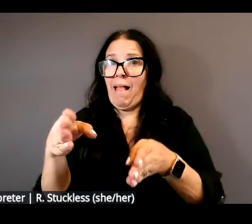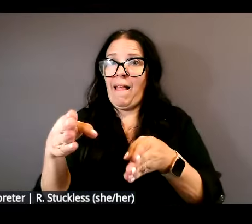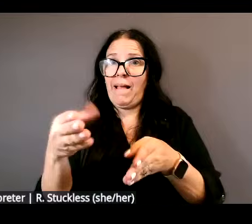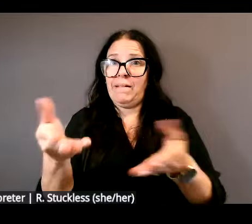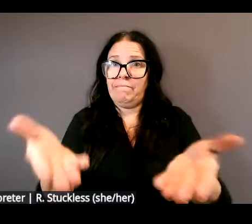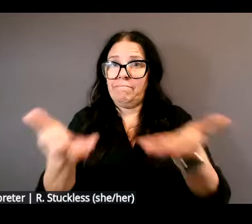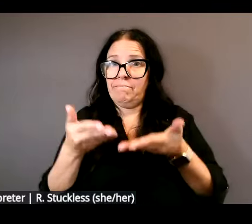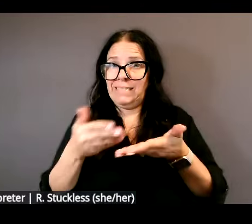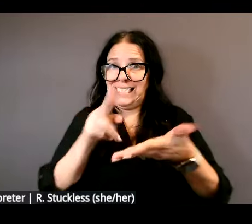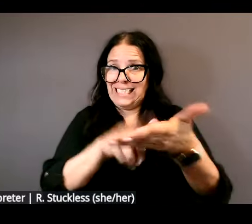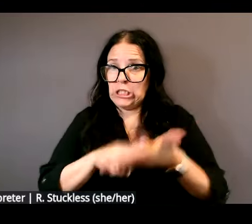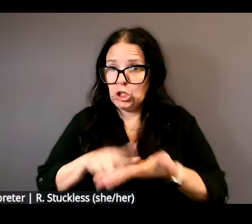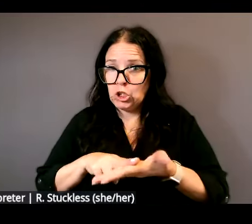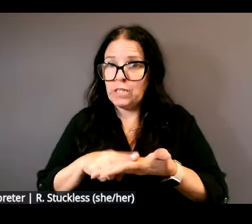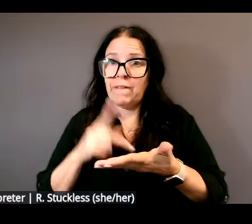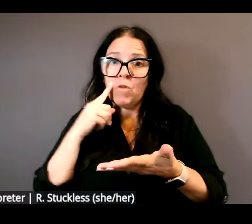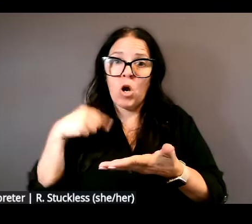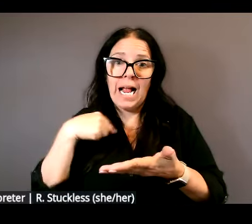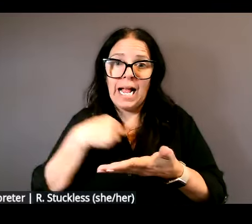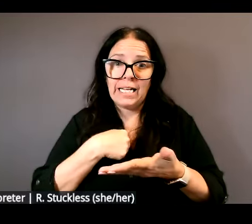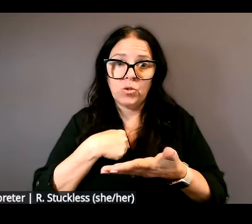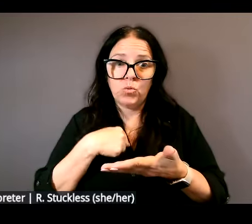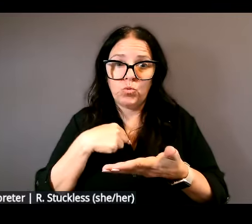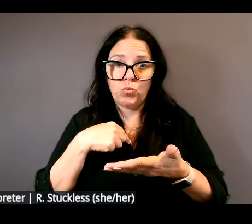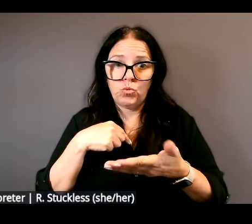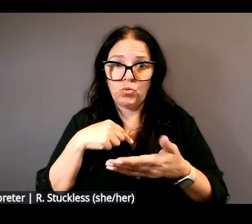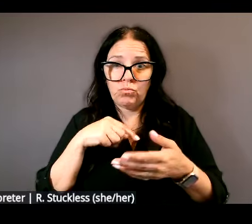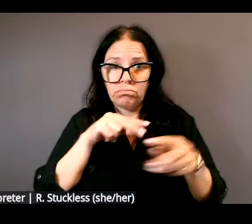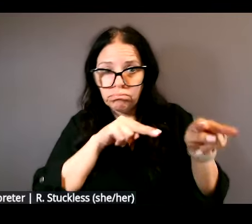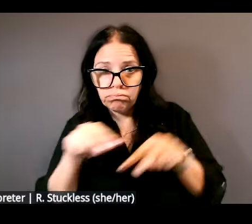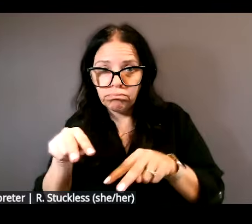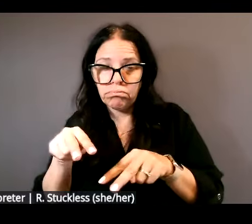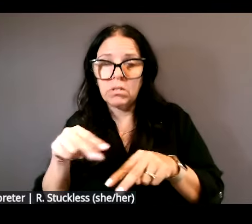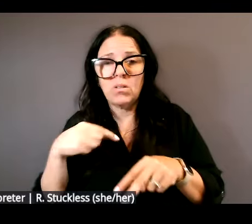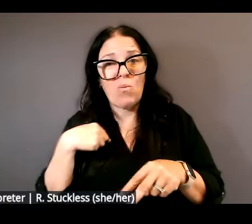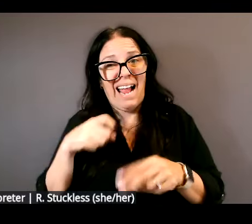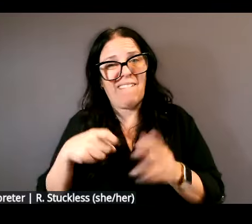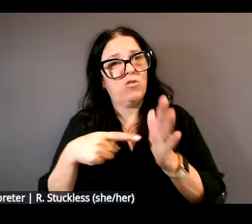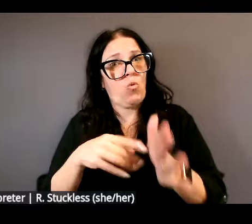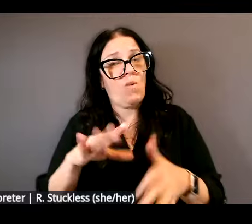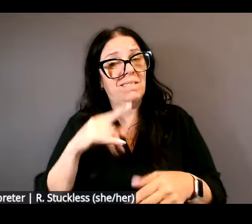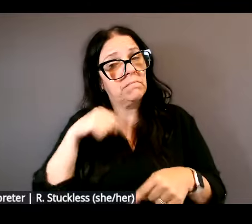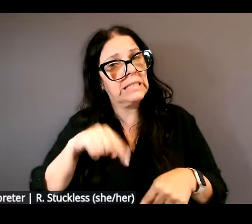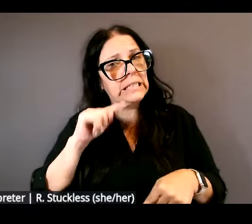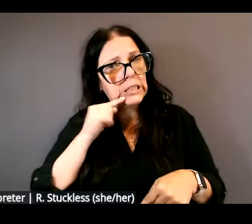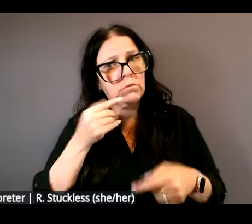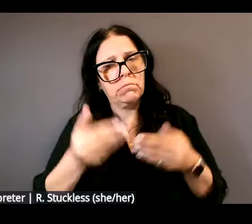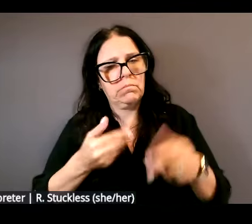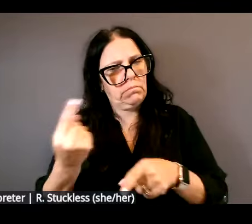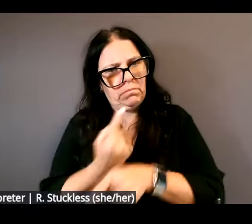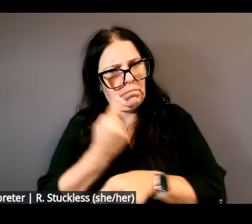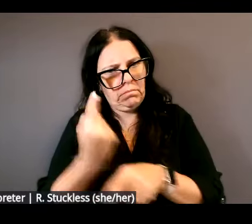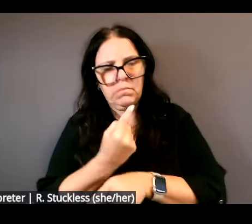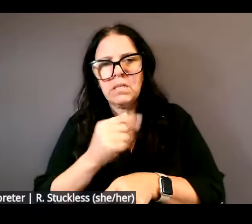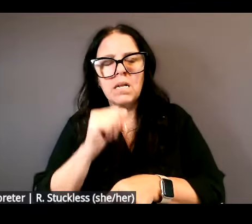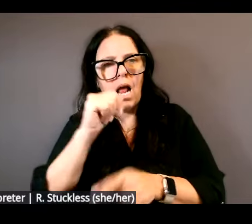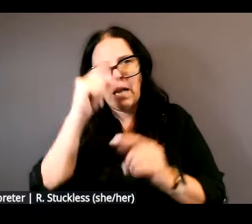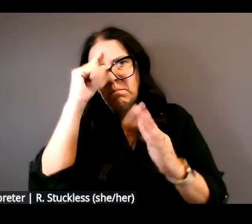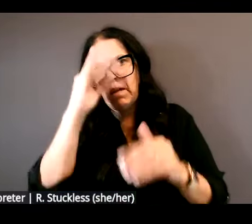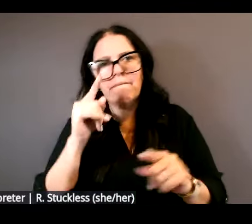canvass in the next couple of years. We need to say that we take this very seriously and that we expect